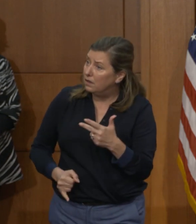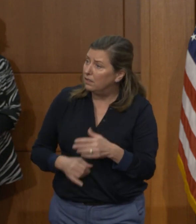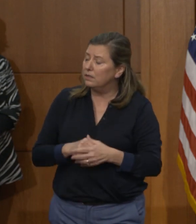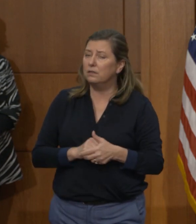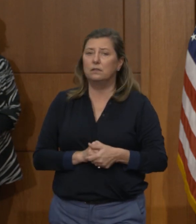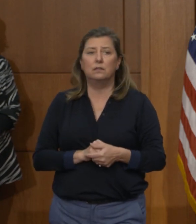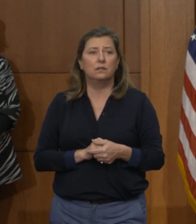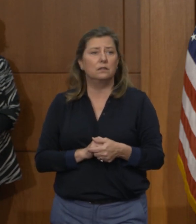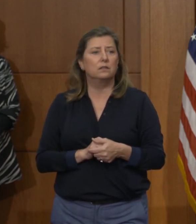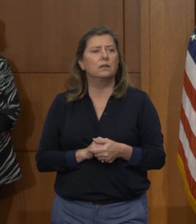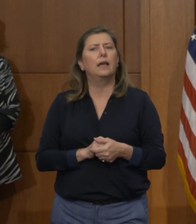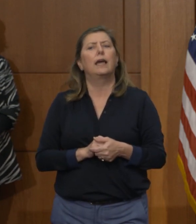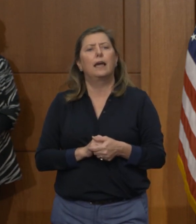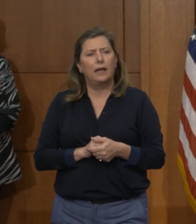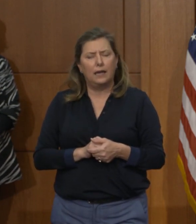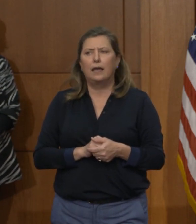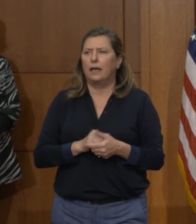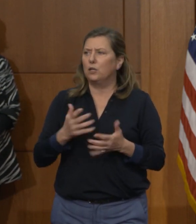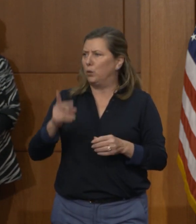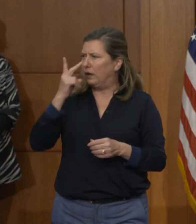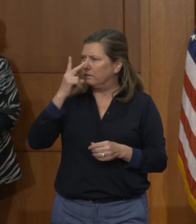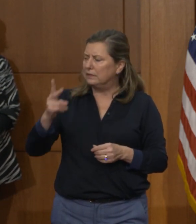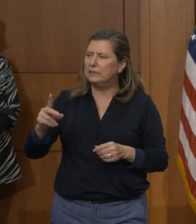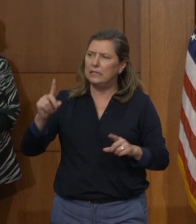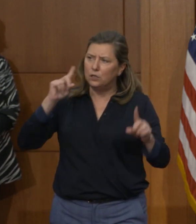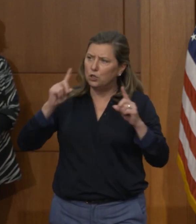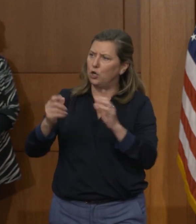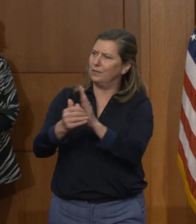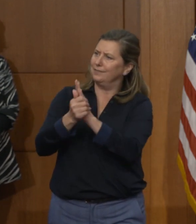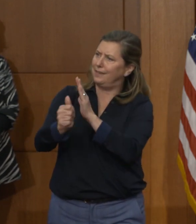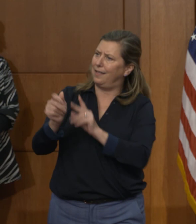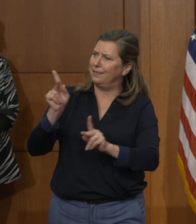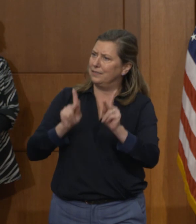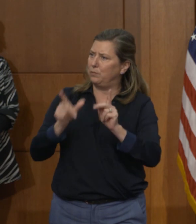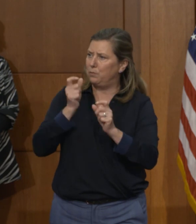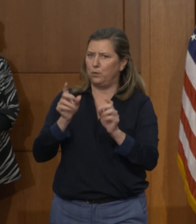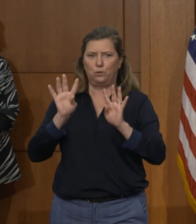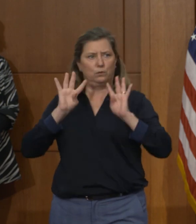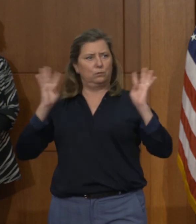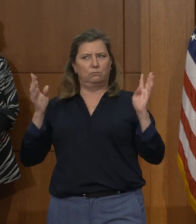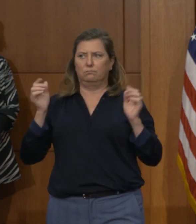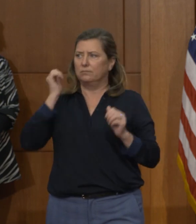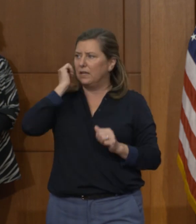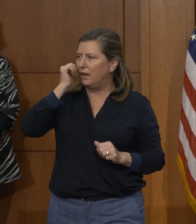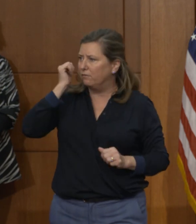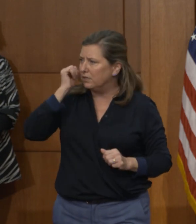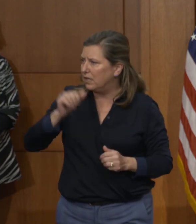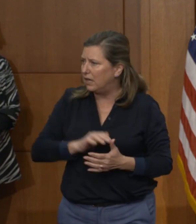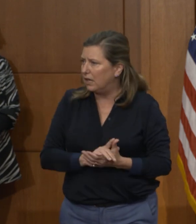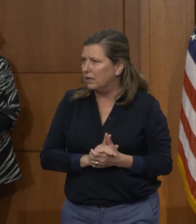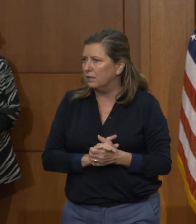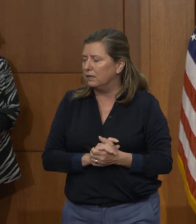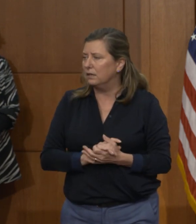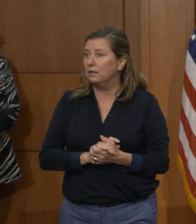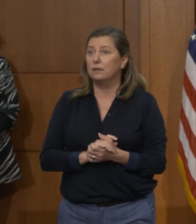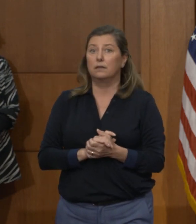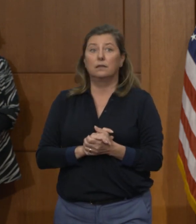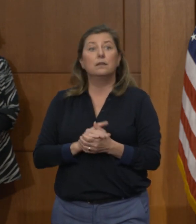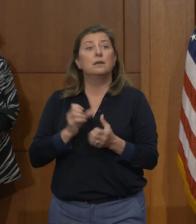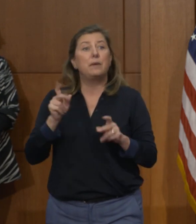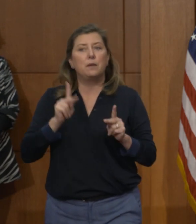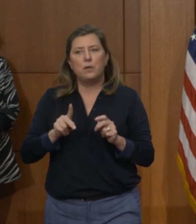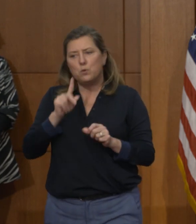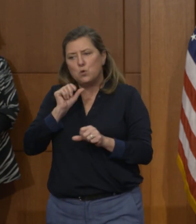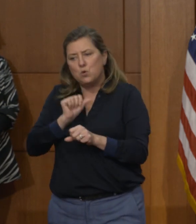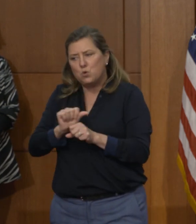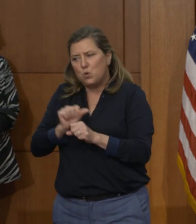have heard and seen some very talented people that stand with me every day, and there are a lot that work behind the